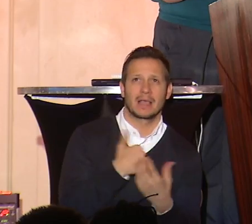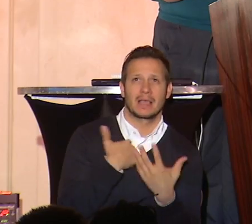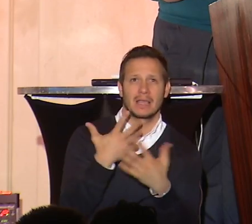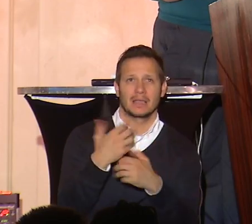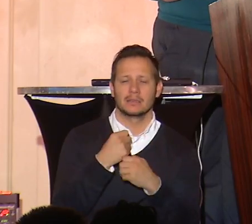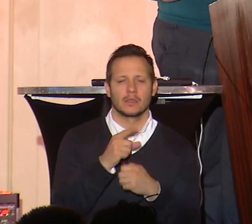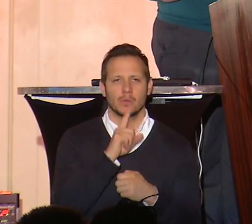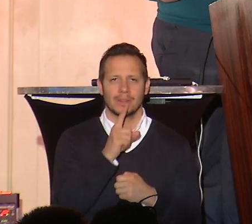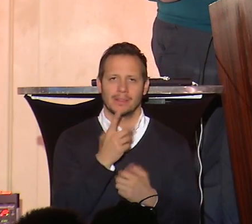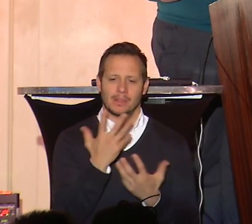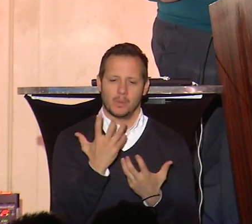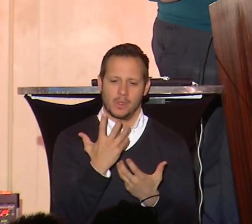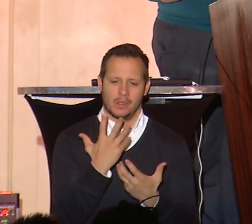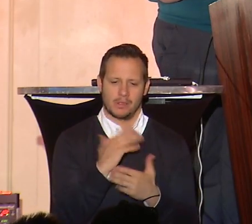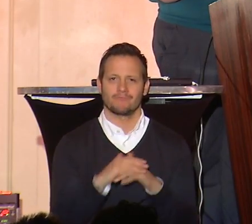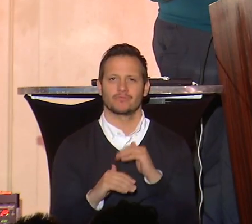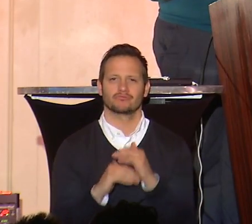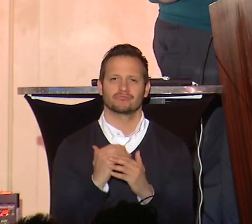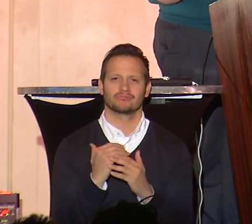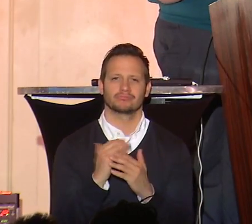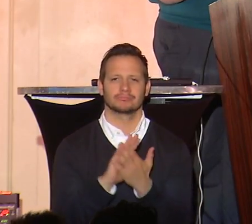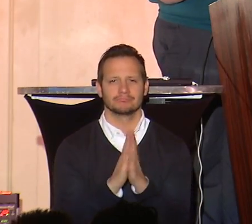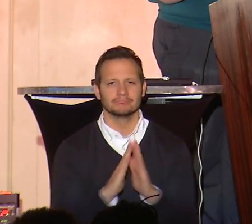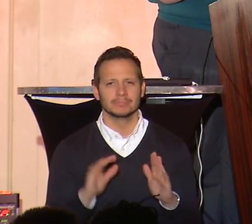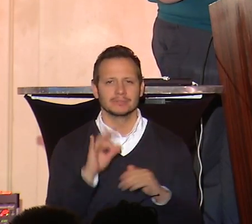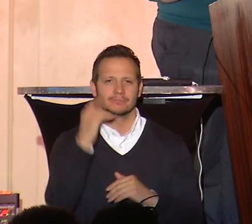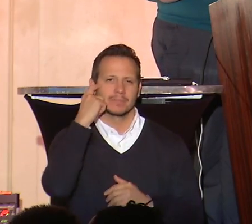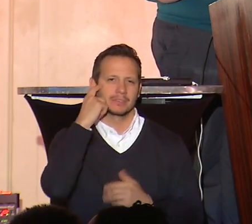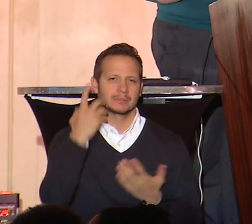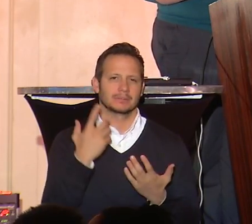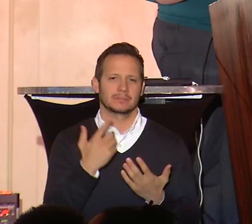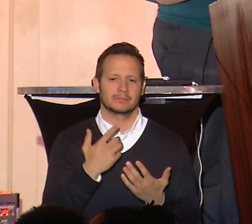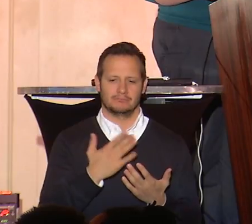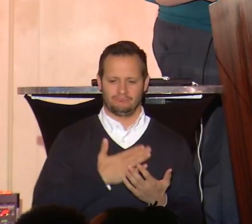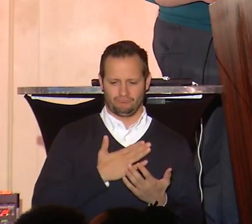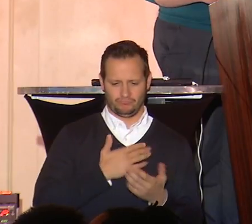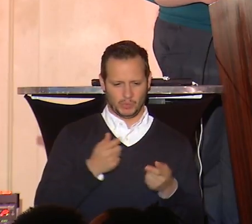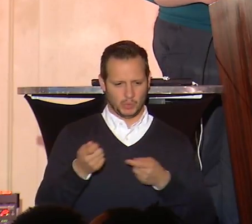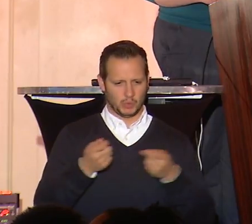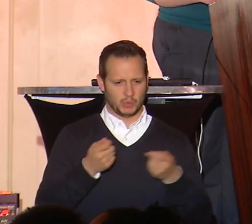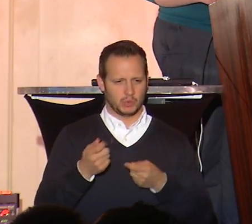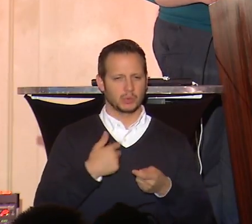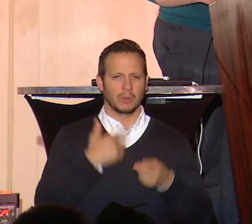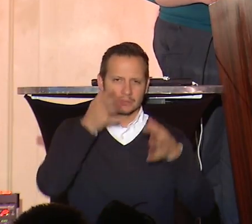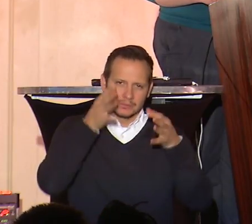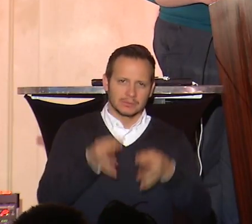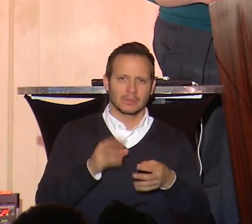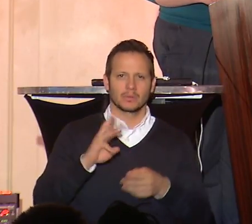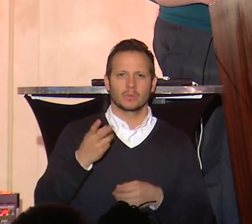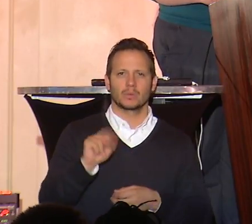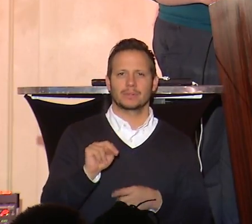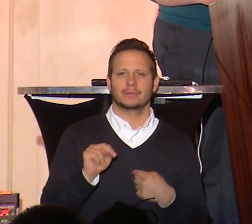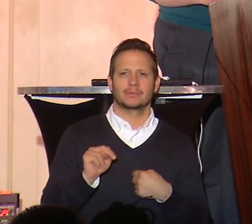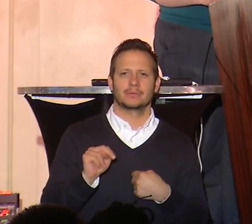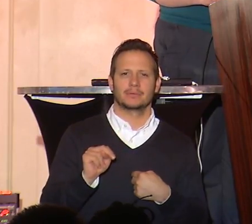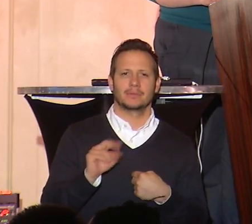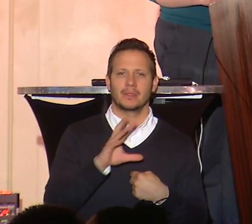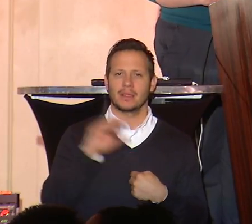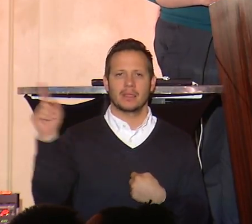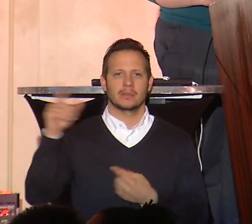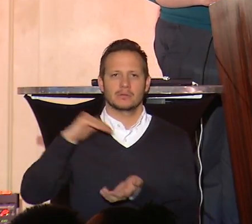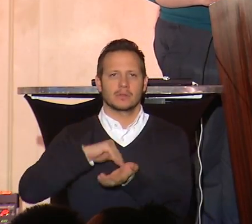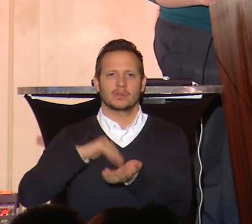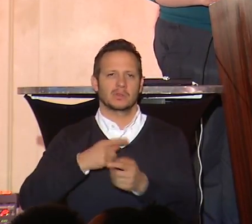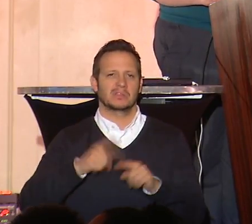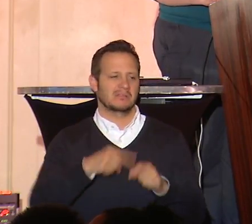them, it's all about peace of mind. I can take control of this, I can determine the timing and manner of my own death, and my doctor can't